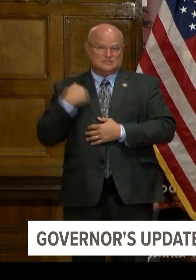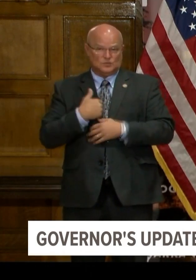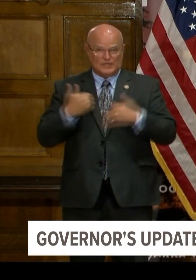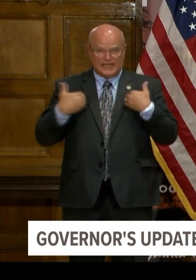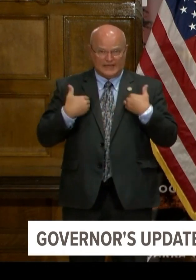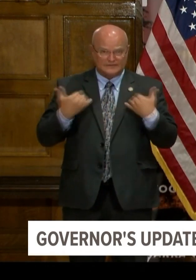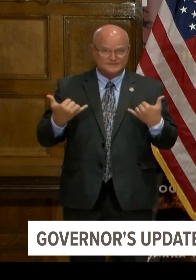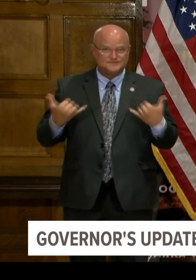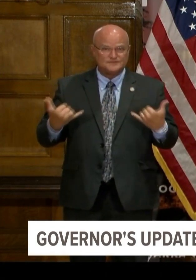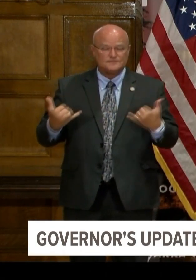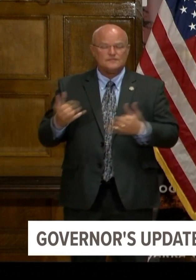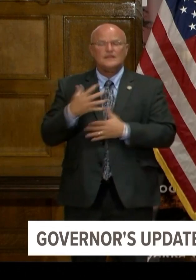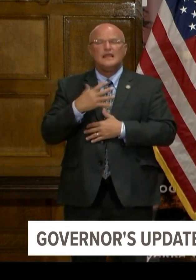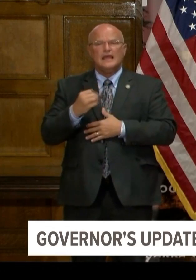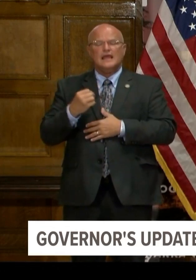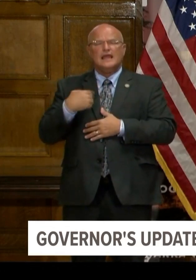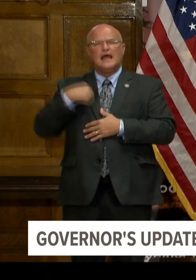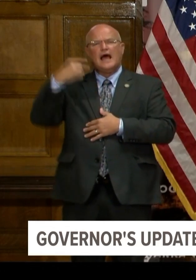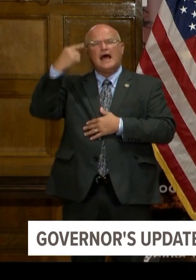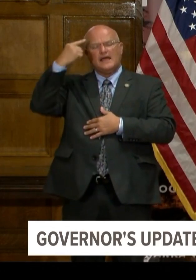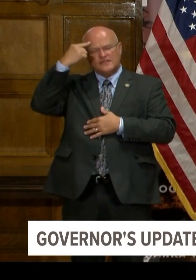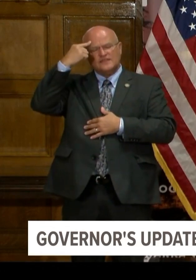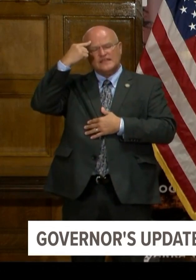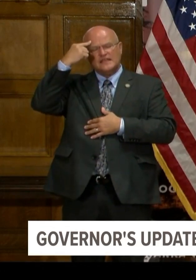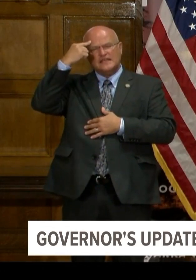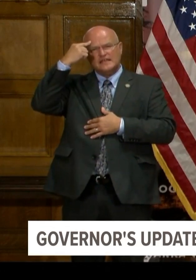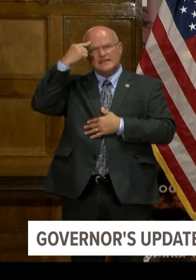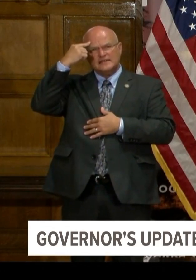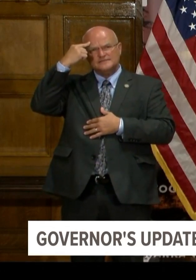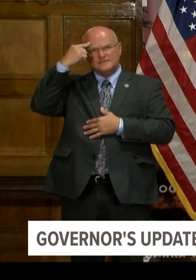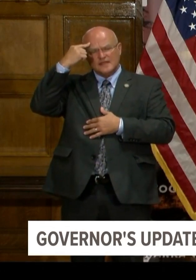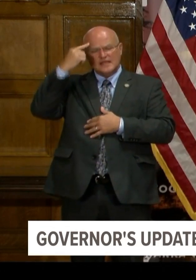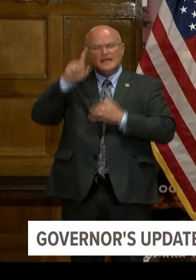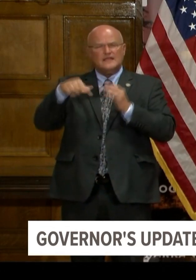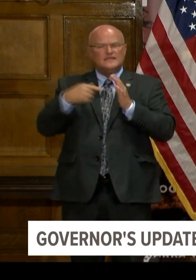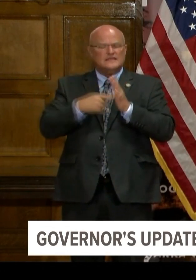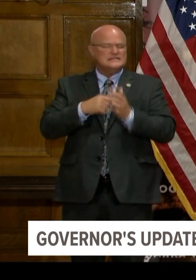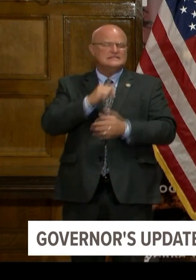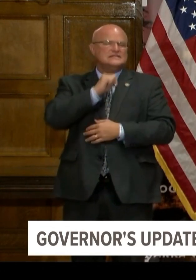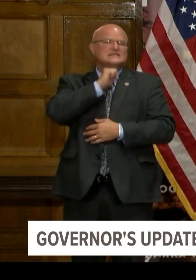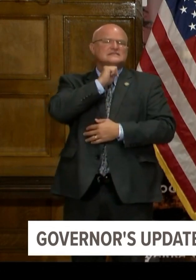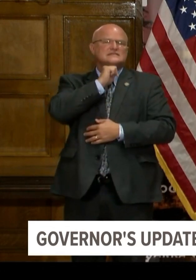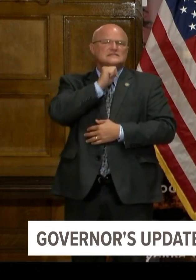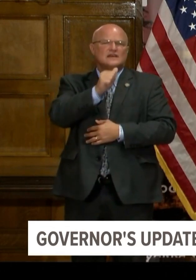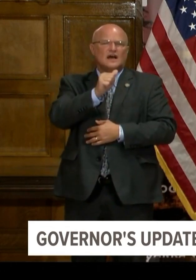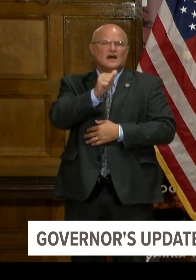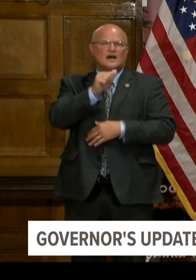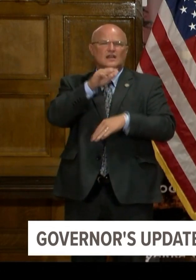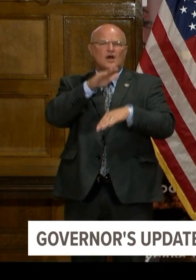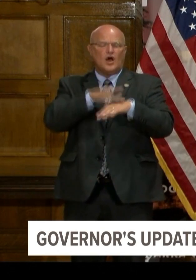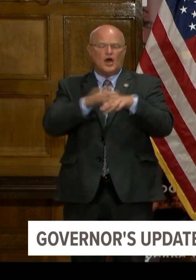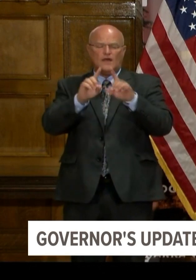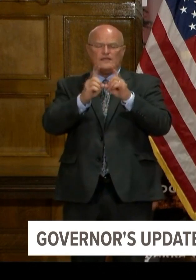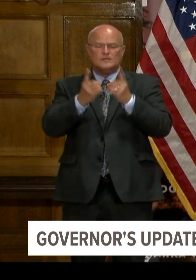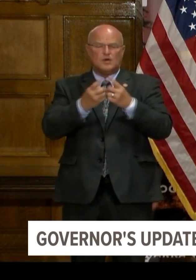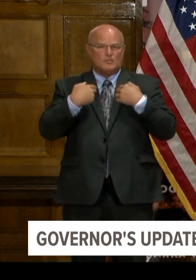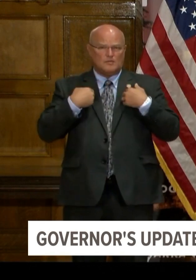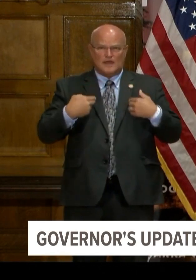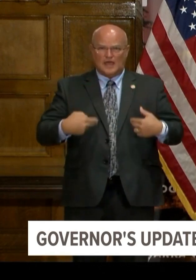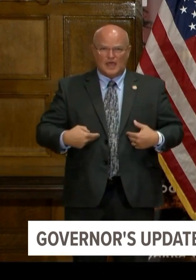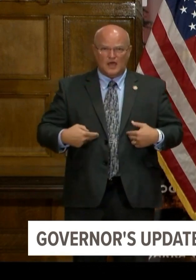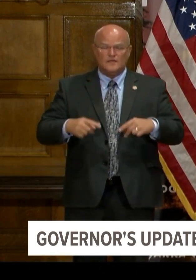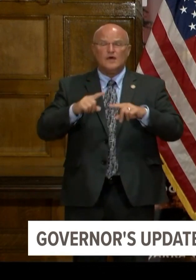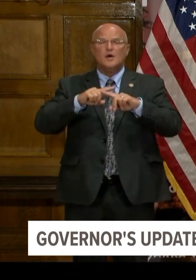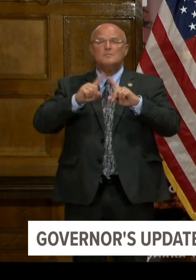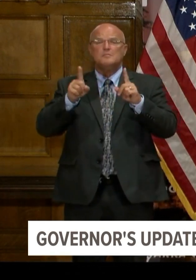have. And I think it goes without saying that this is really not an attack on the Department of Health, but it is an attack